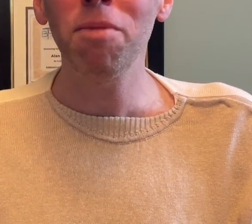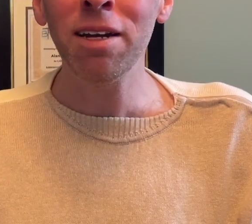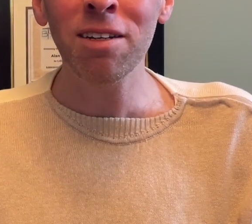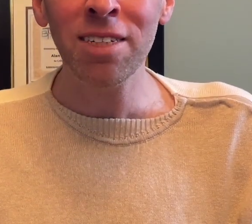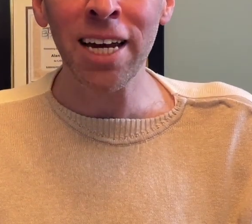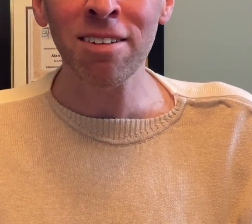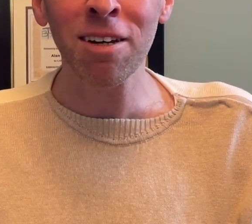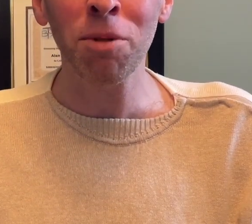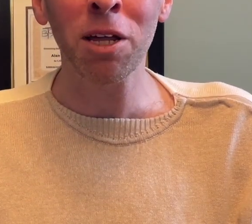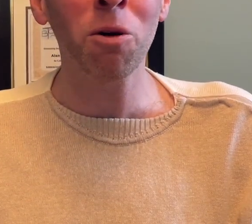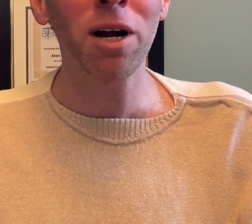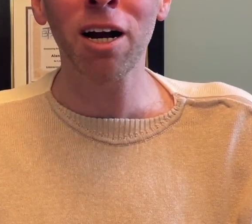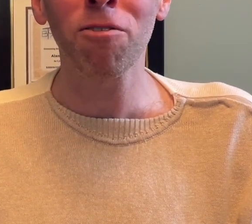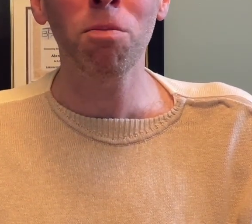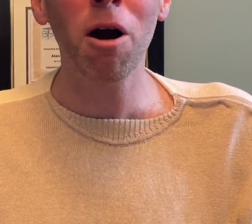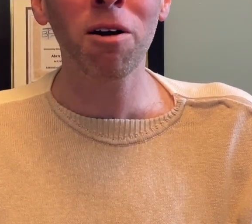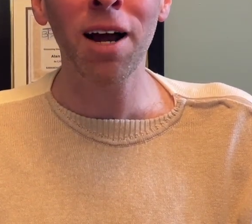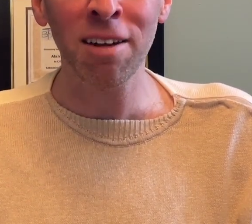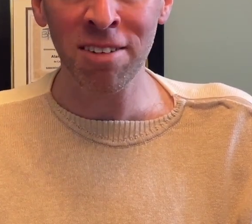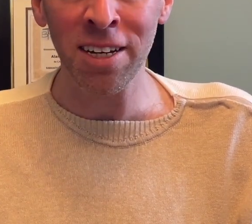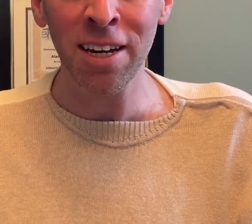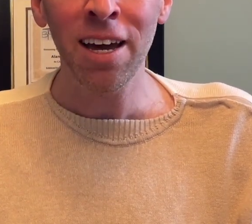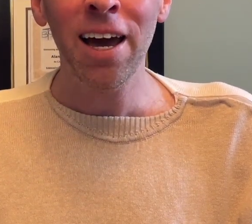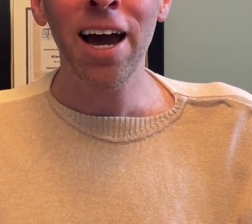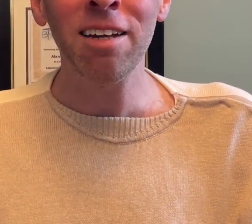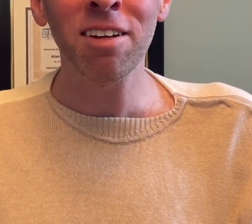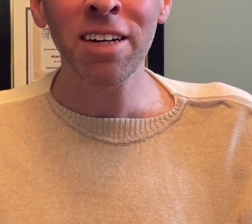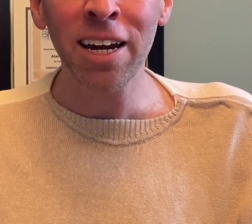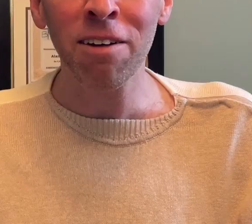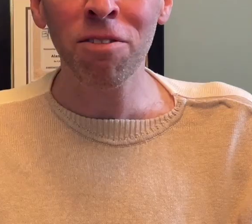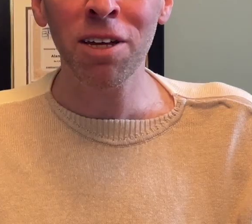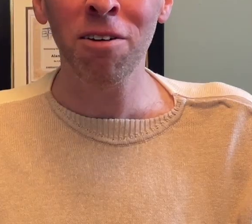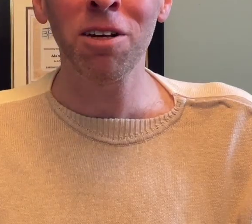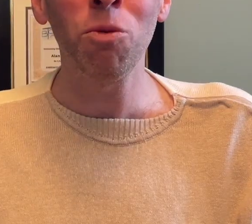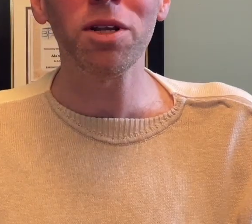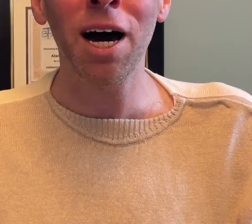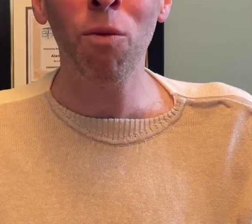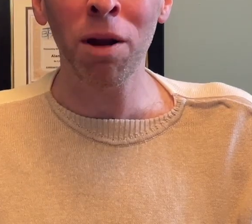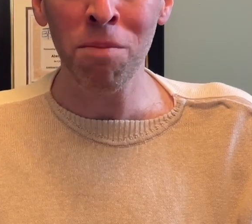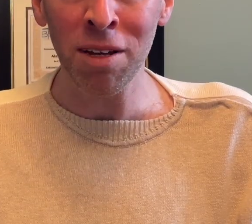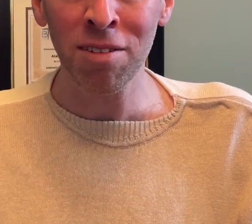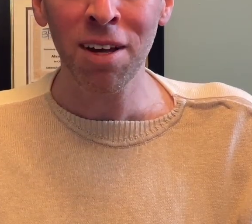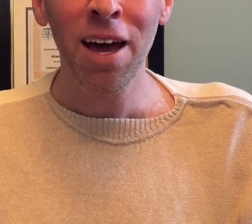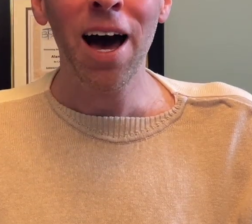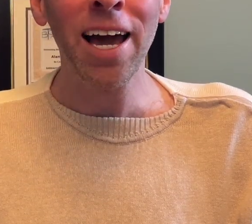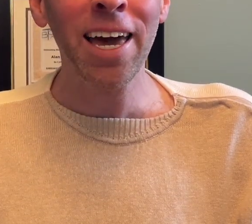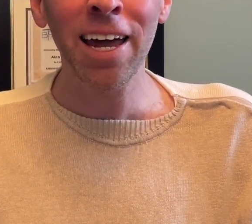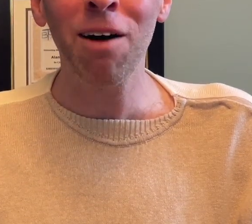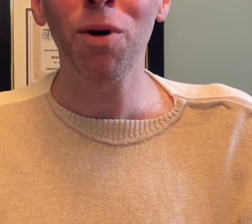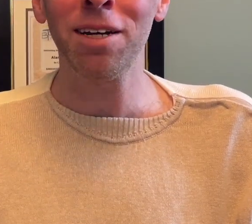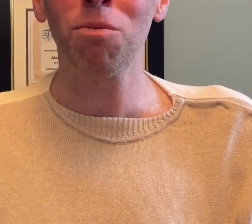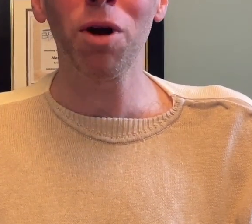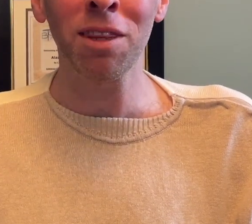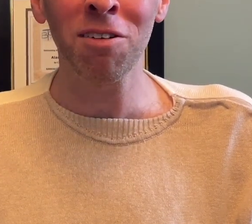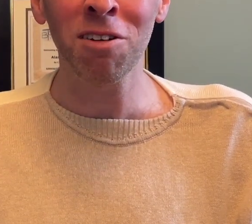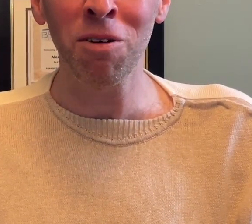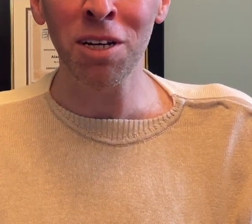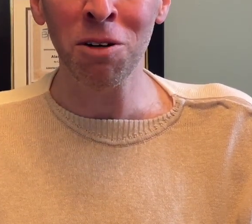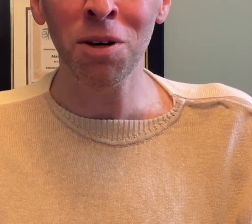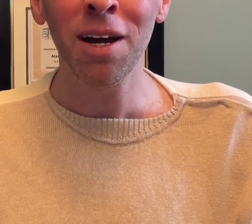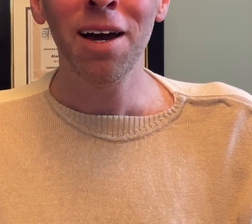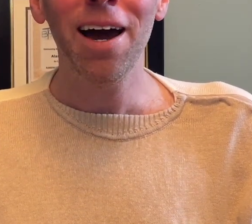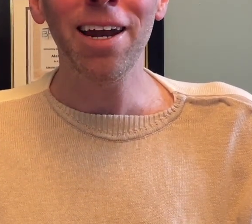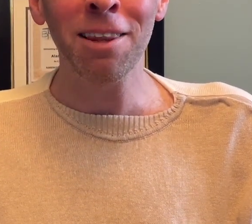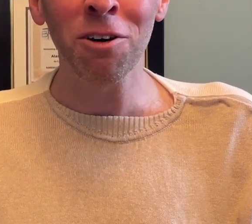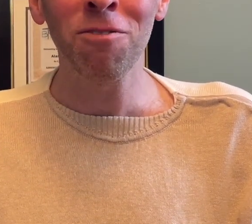have tremendous dancing by the choreographer Parker Essie, and it's a night of theater you will not want to miss. I cannot wait to bring this show to